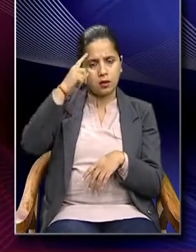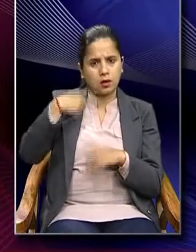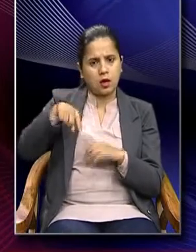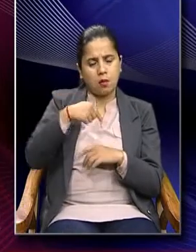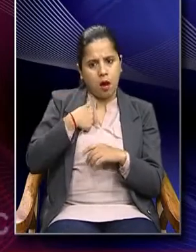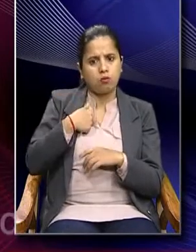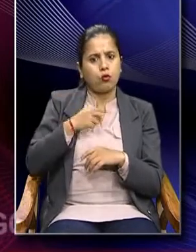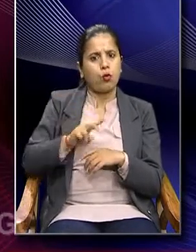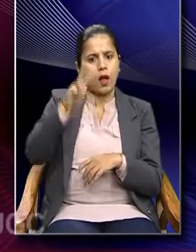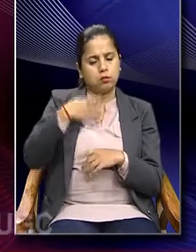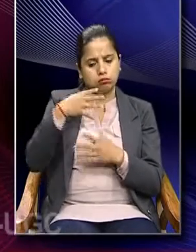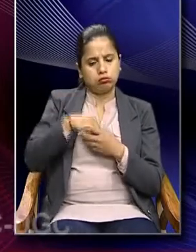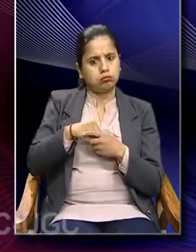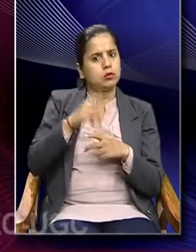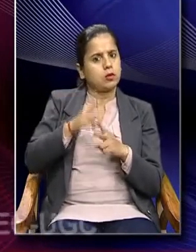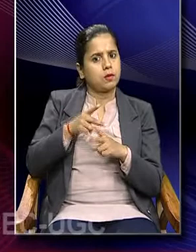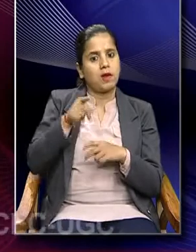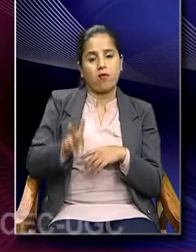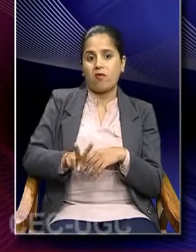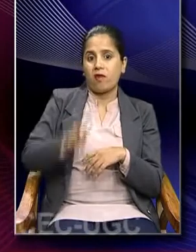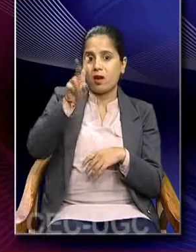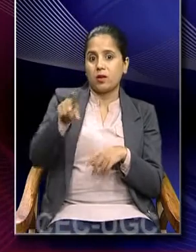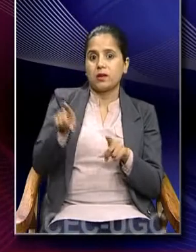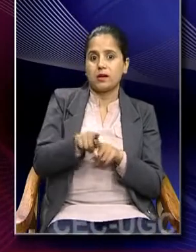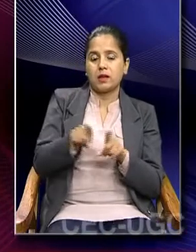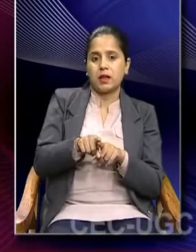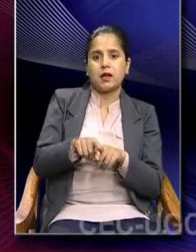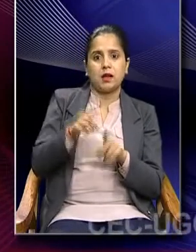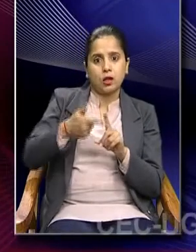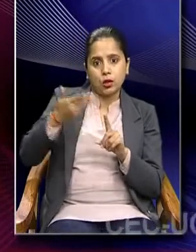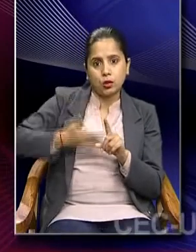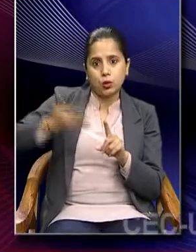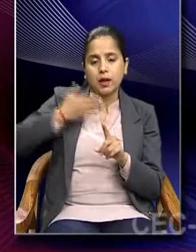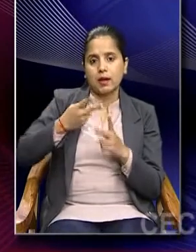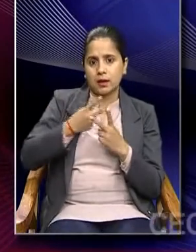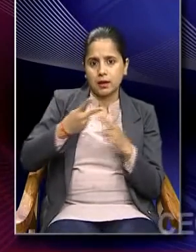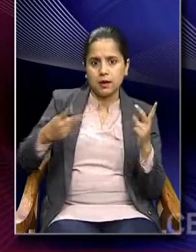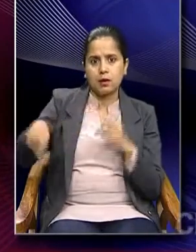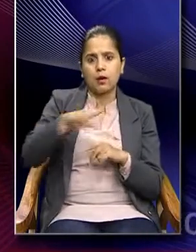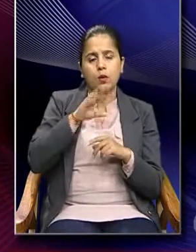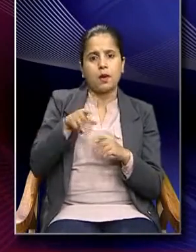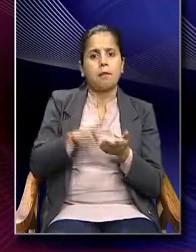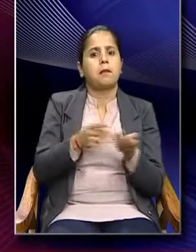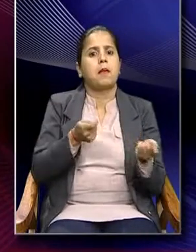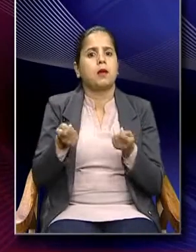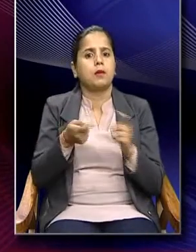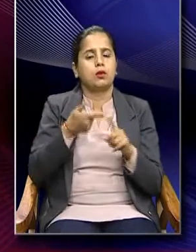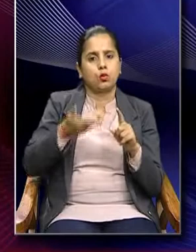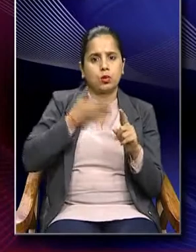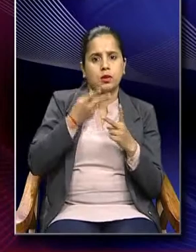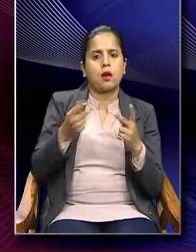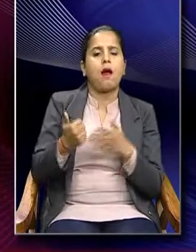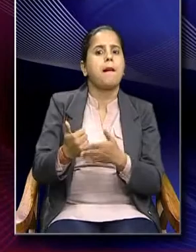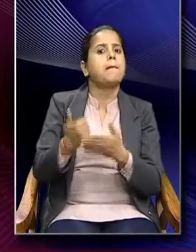values, and ultimately those values or that kind of training, academic training or management training, it